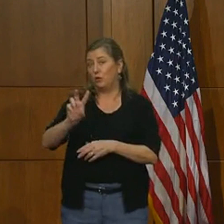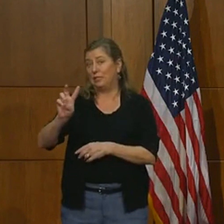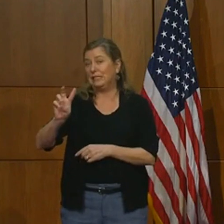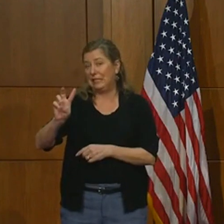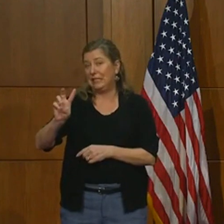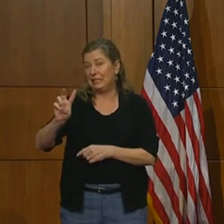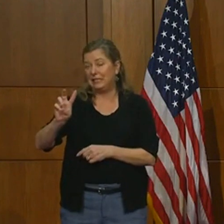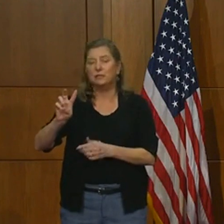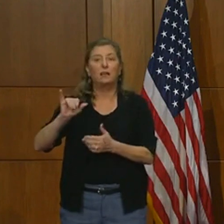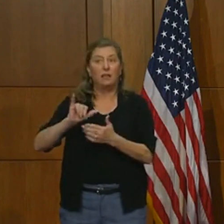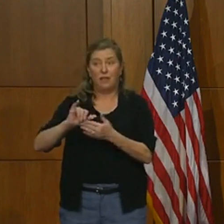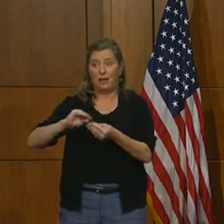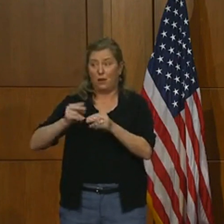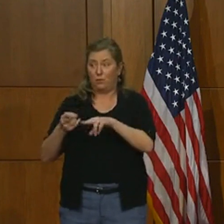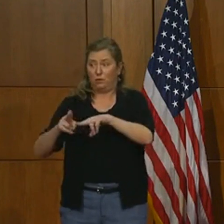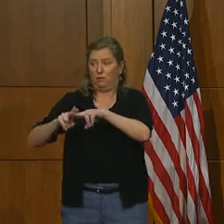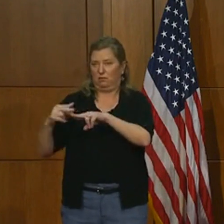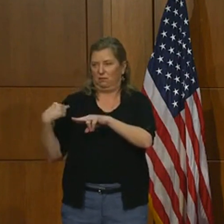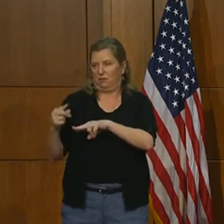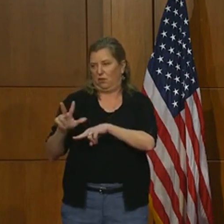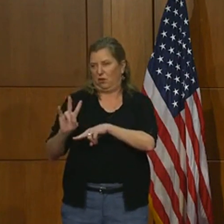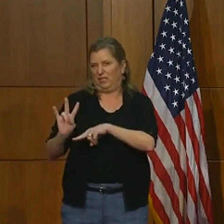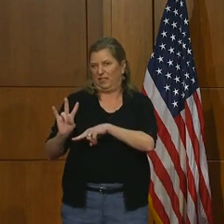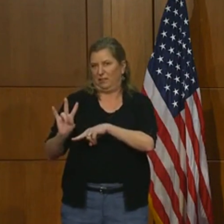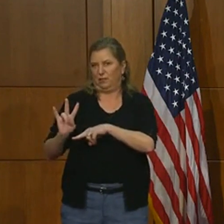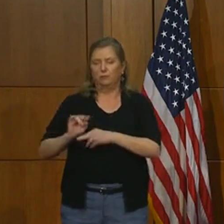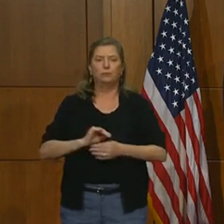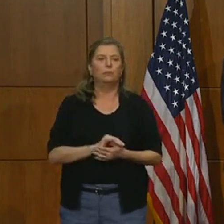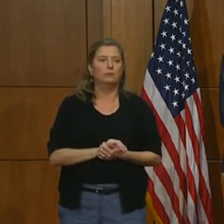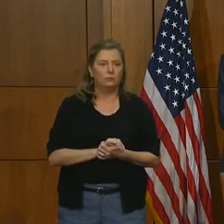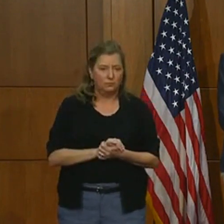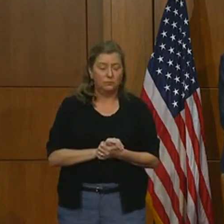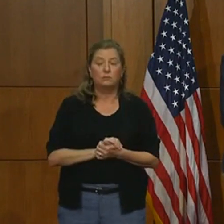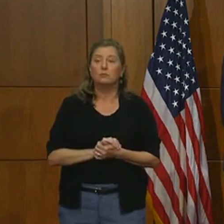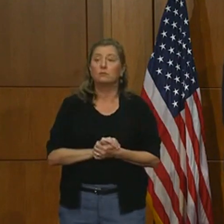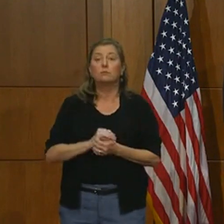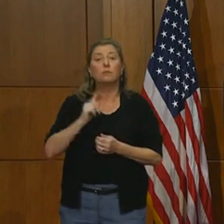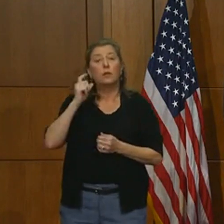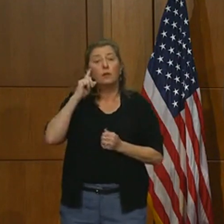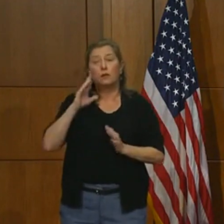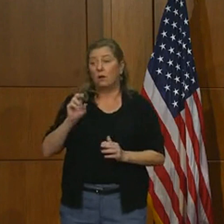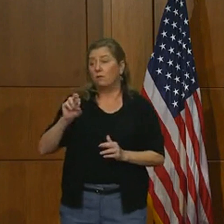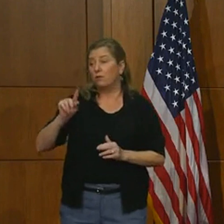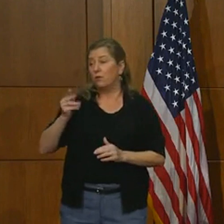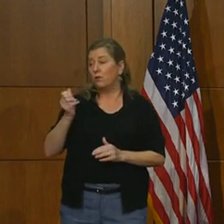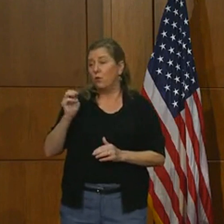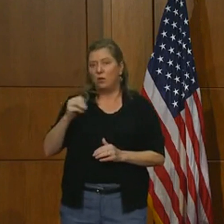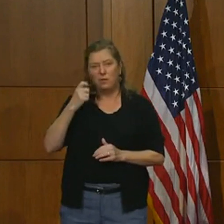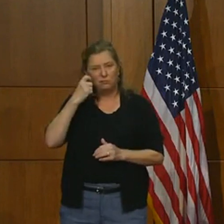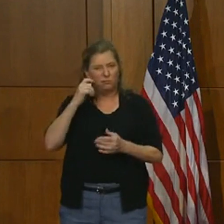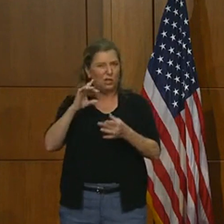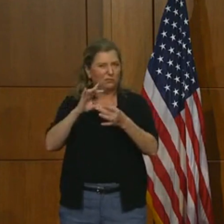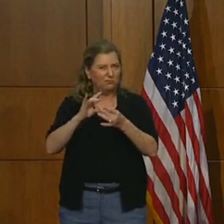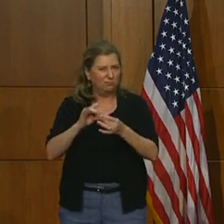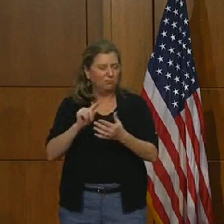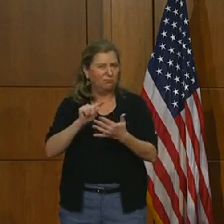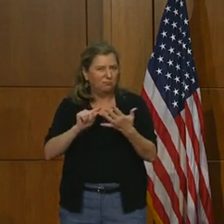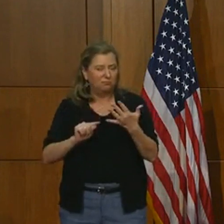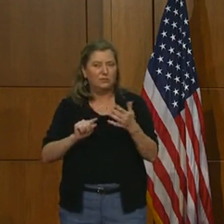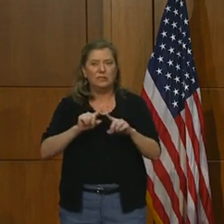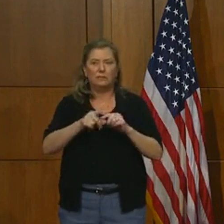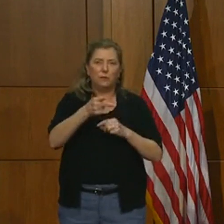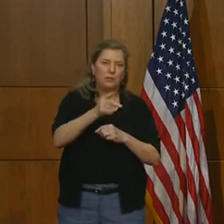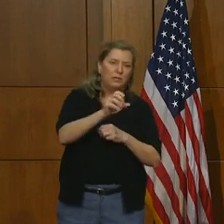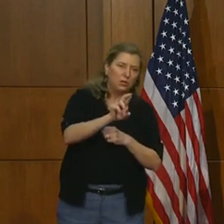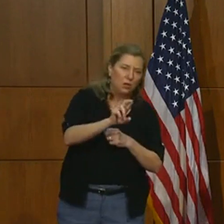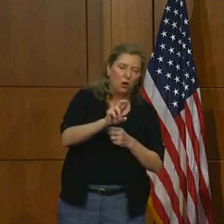1,136. That's an increase of 37. Governor Northam mentioned the number of PCR